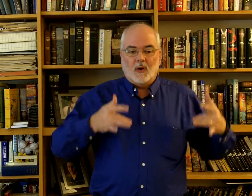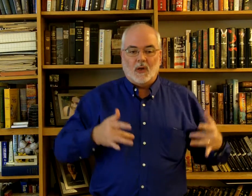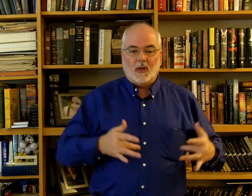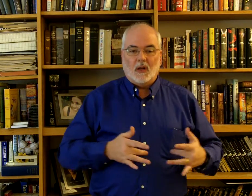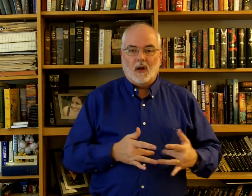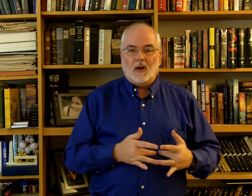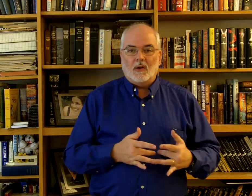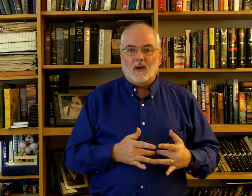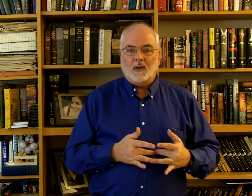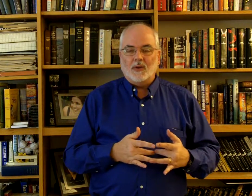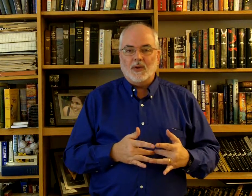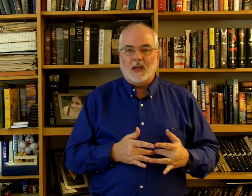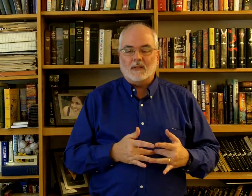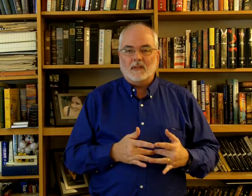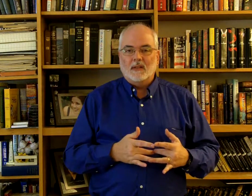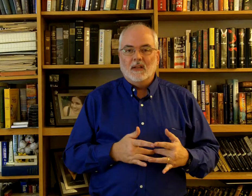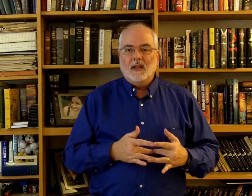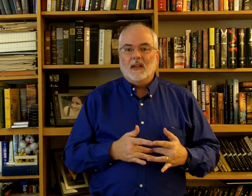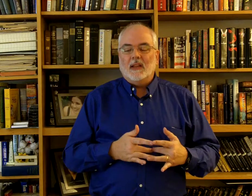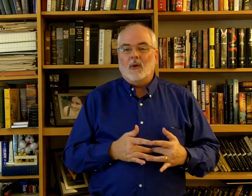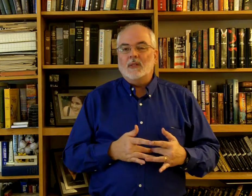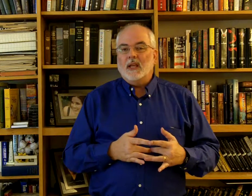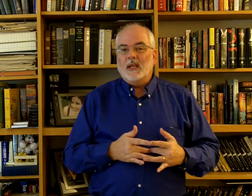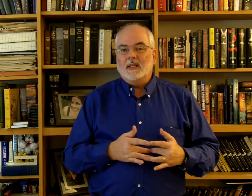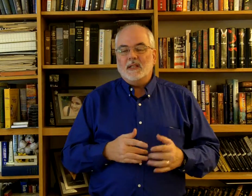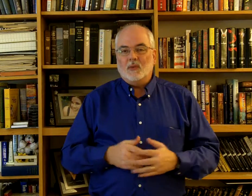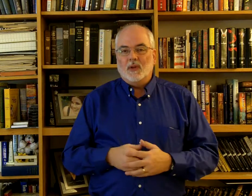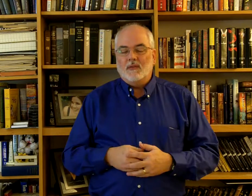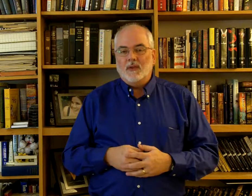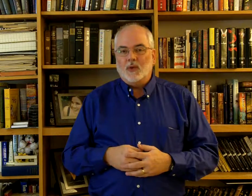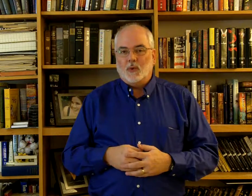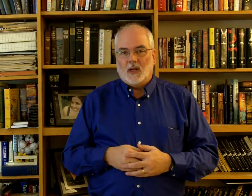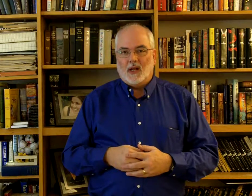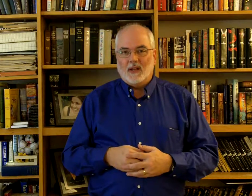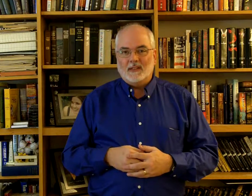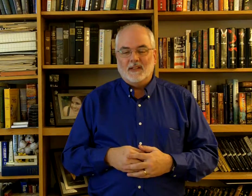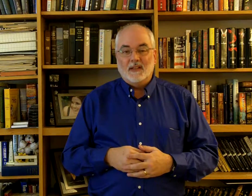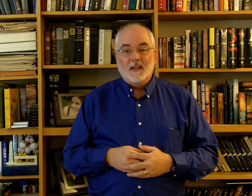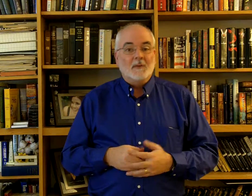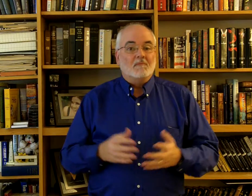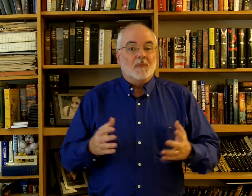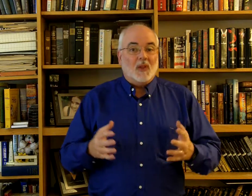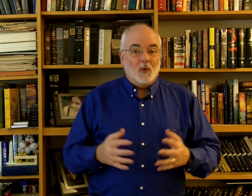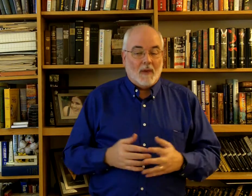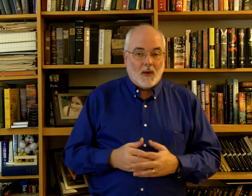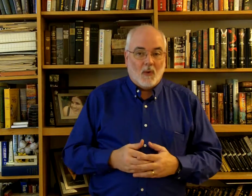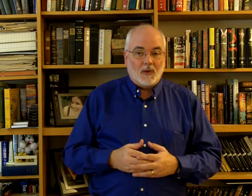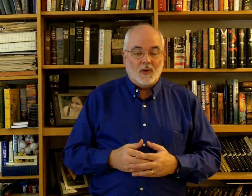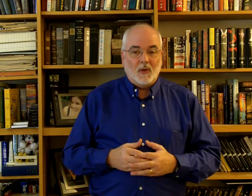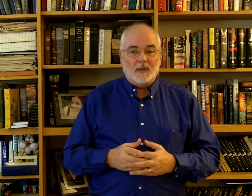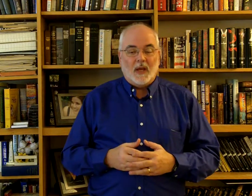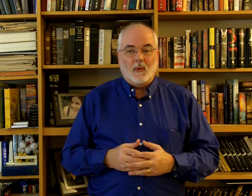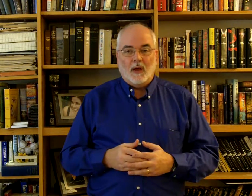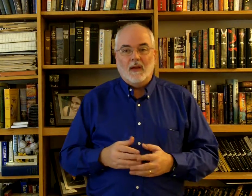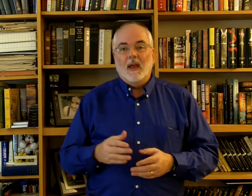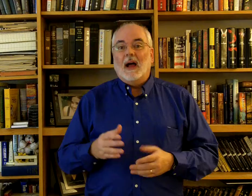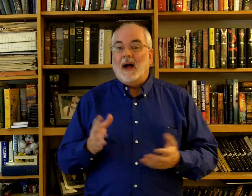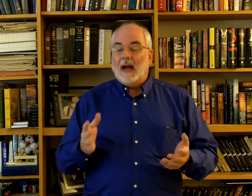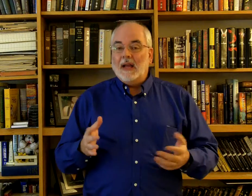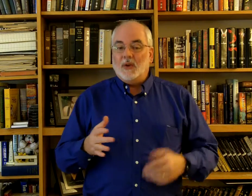little heart on your chest. That was the easiest one to visualize. You might want to do it that way. I do